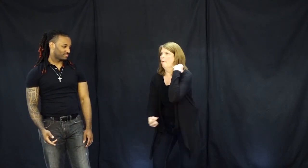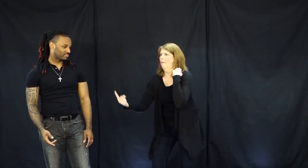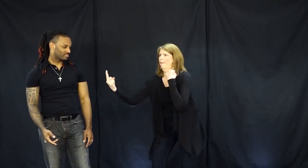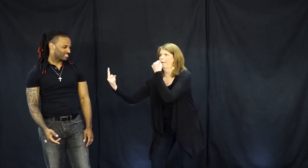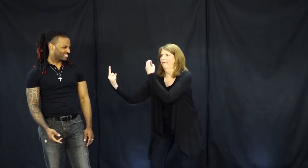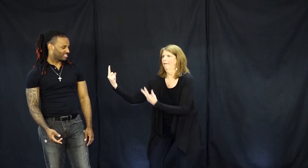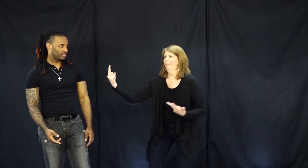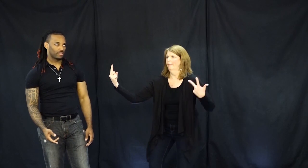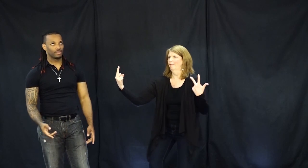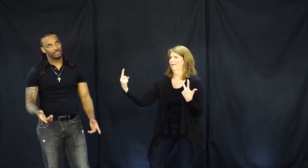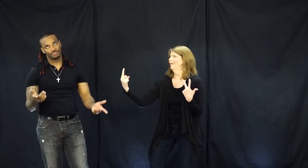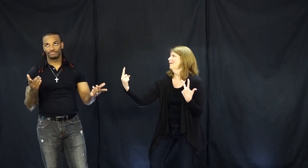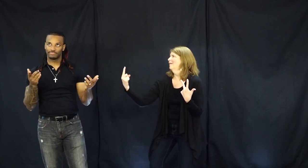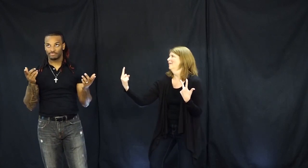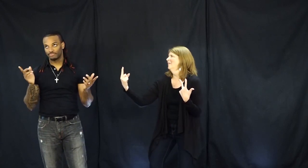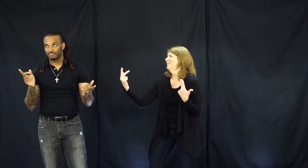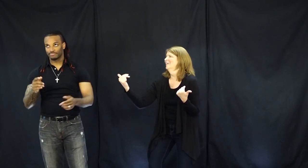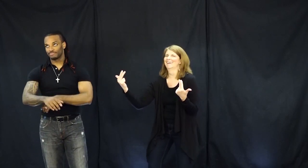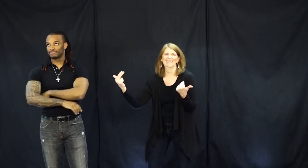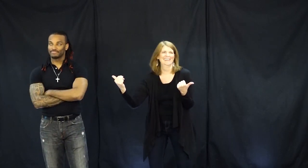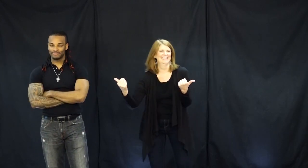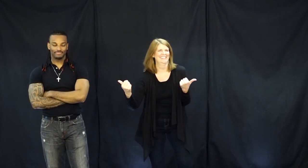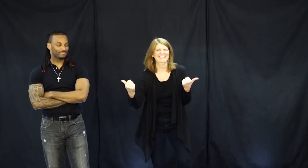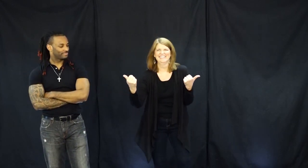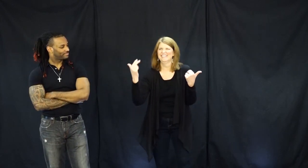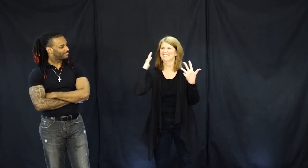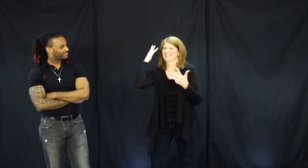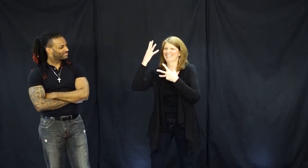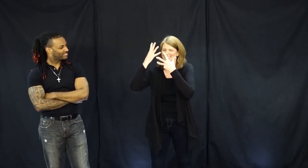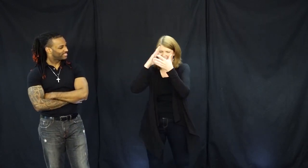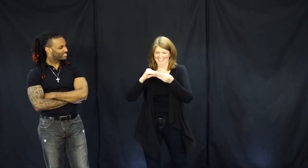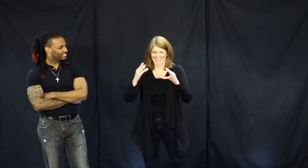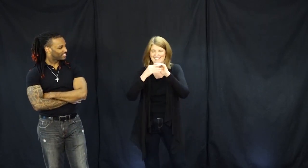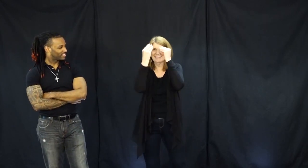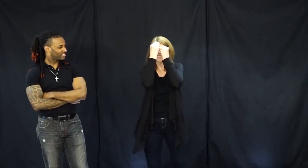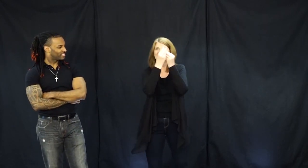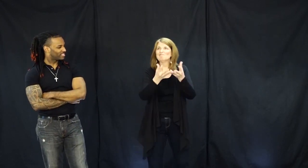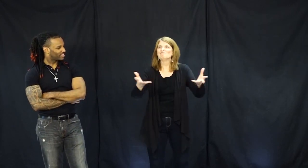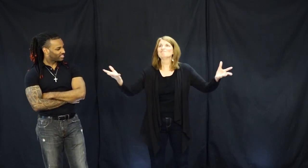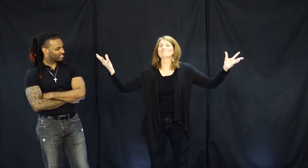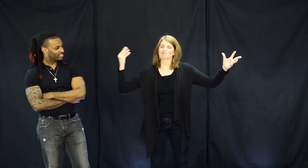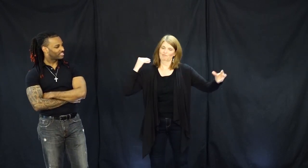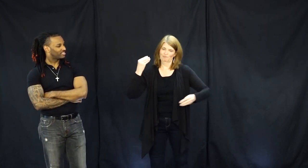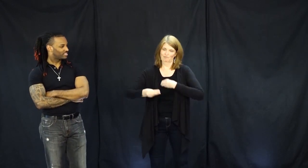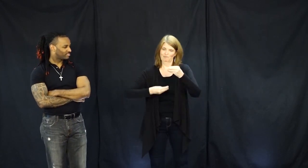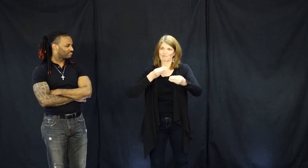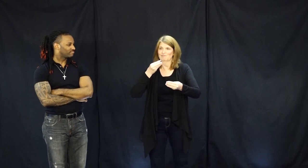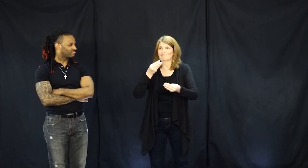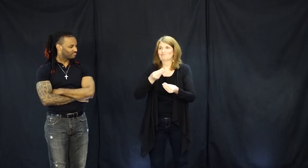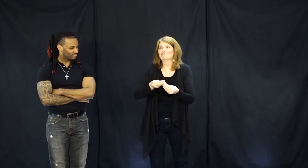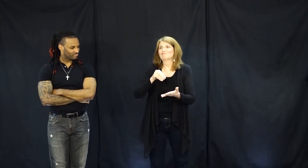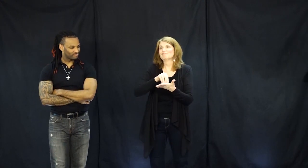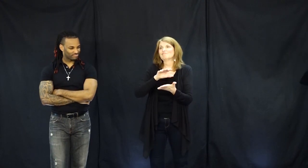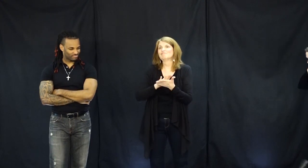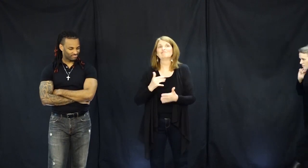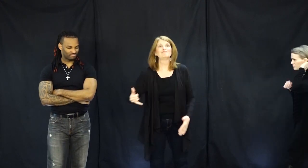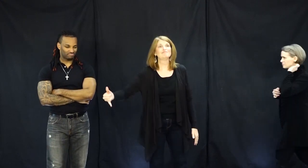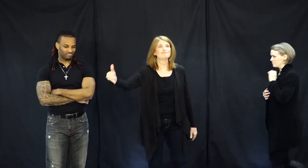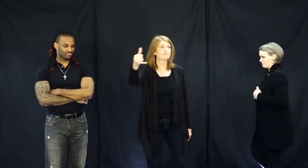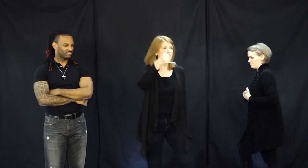us. We'll tell the story of tonight. Let's have another round. Well, if it isn't Aaron